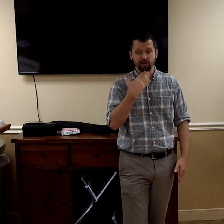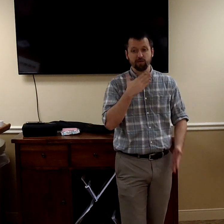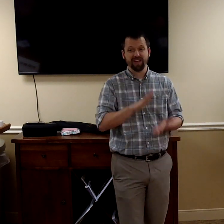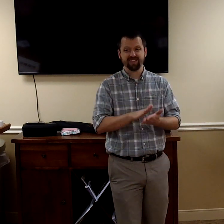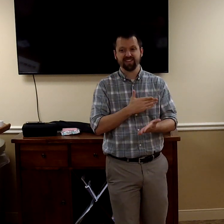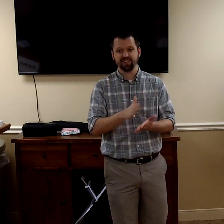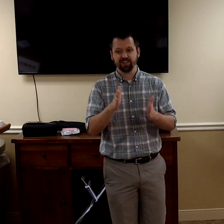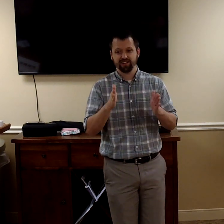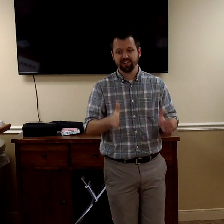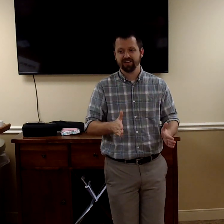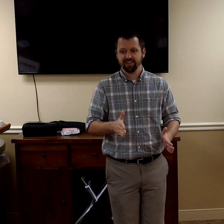was a bad singer.